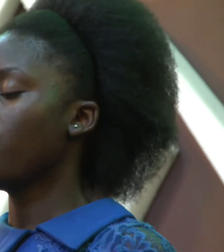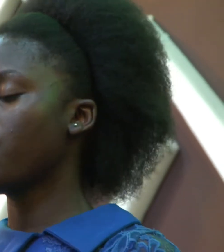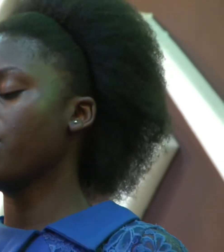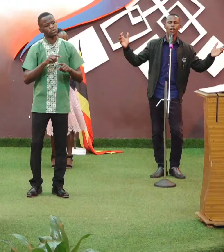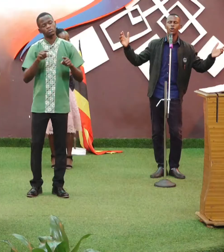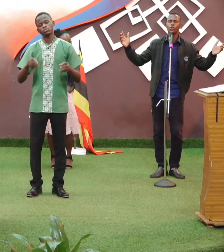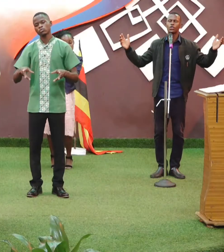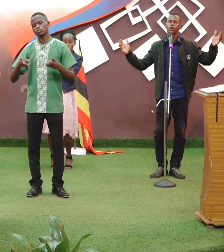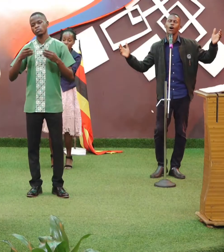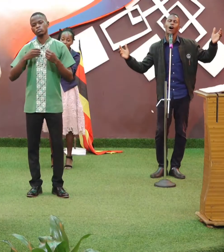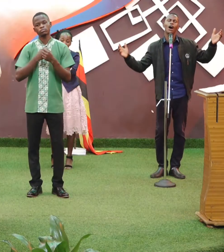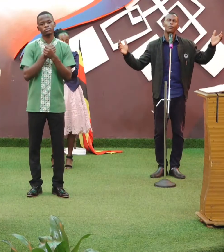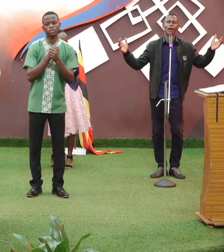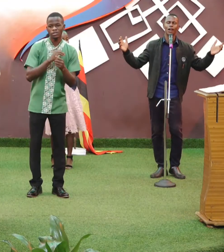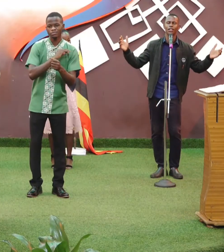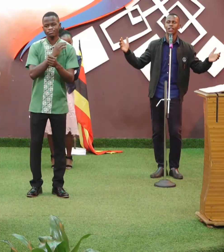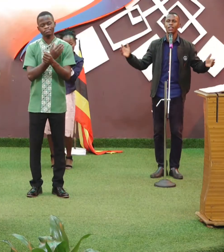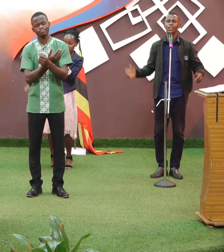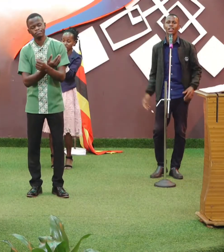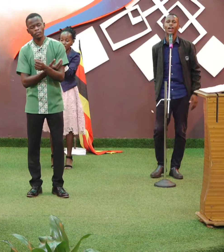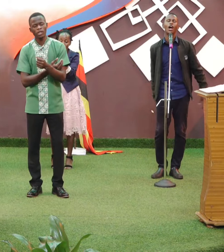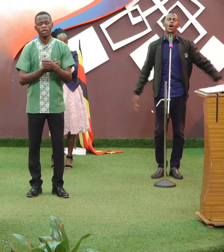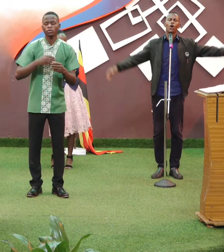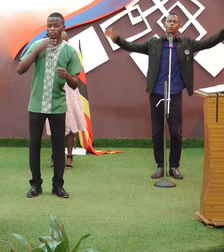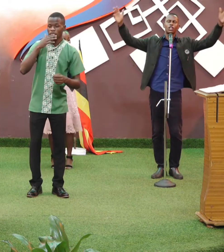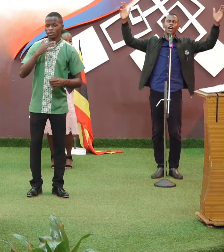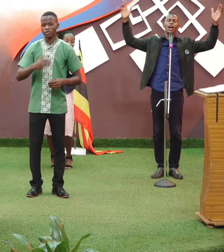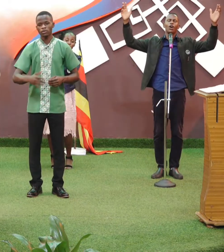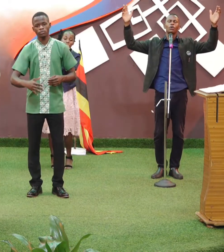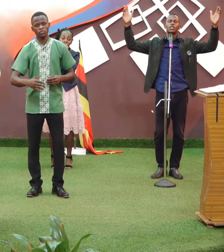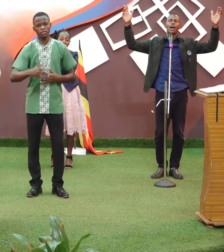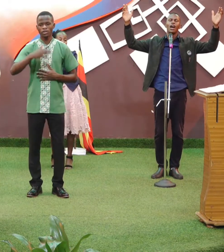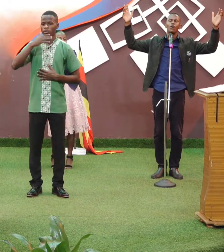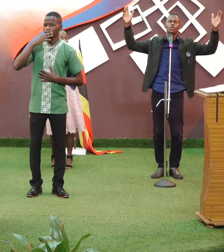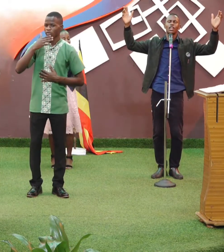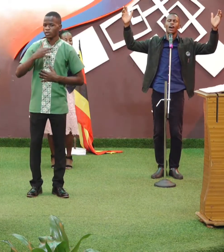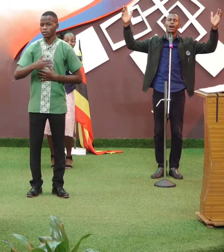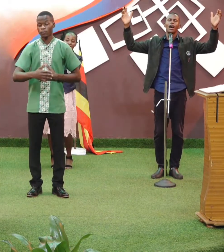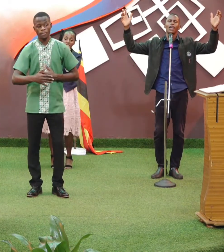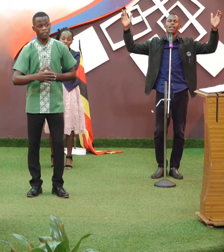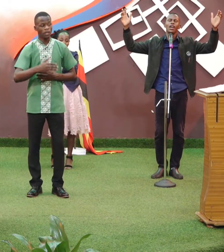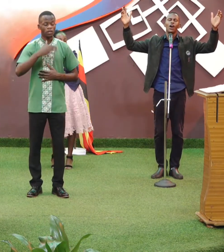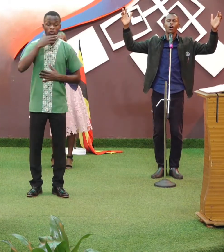gwa Yesu gwe kunsumulula umusayo gwa Yesu umusayo umusayo